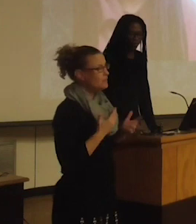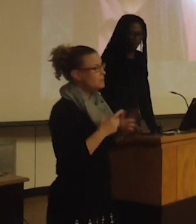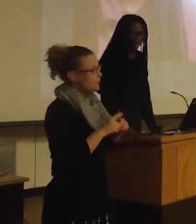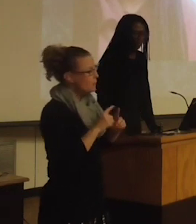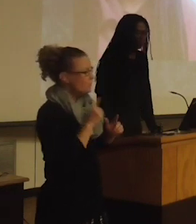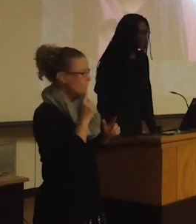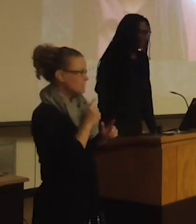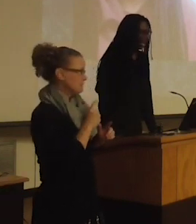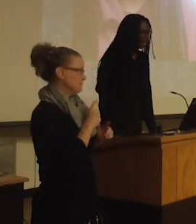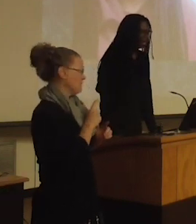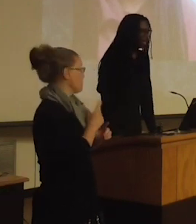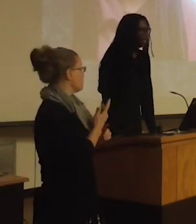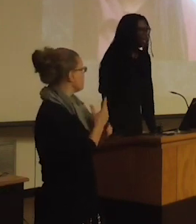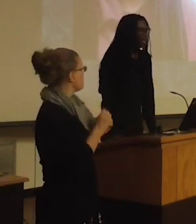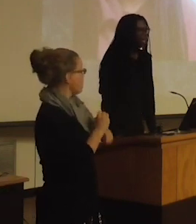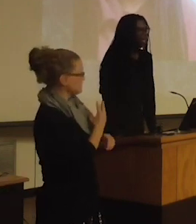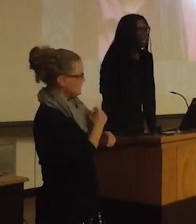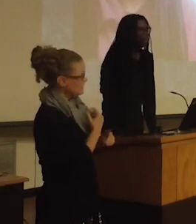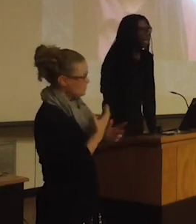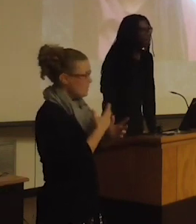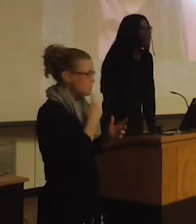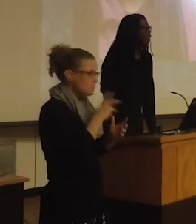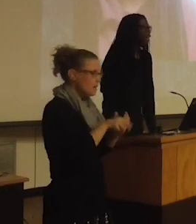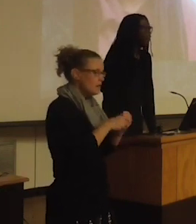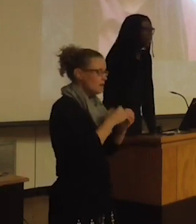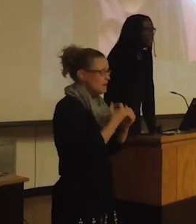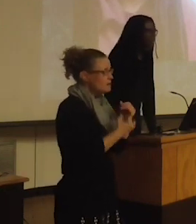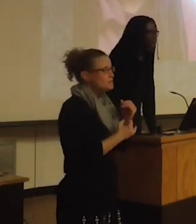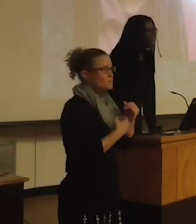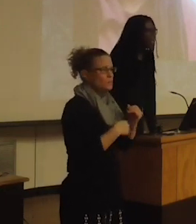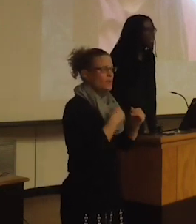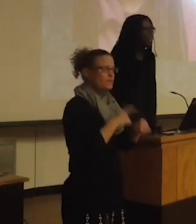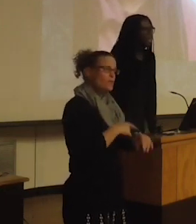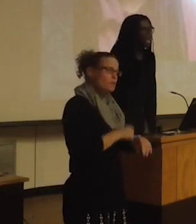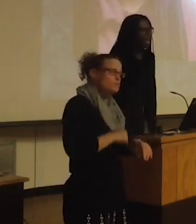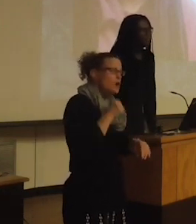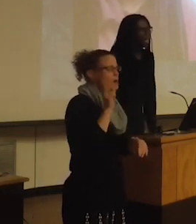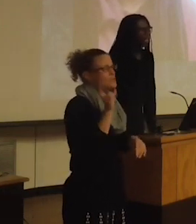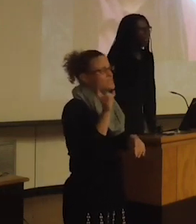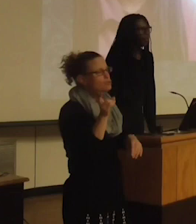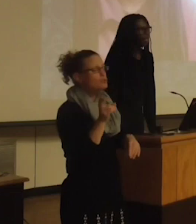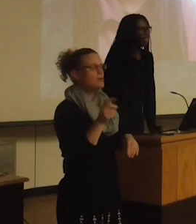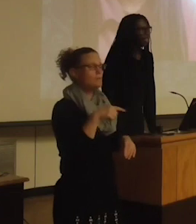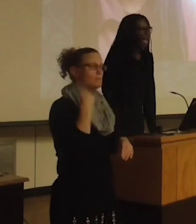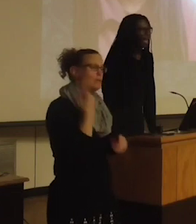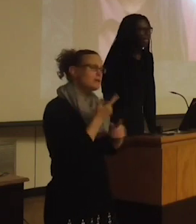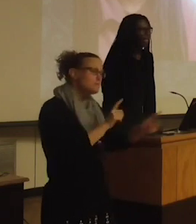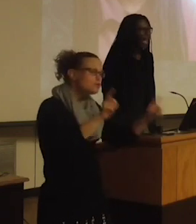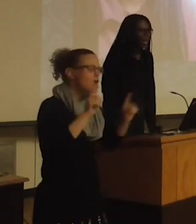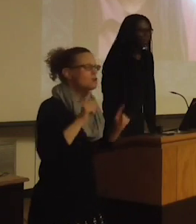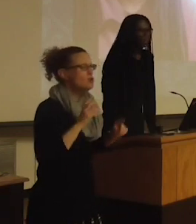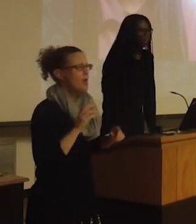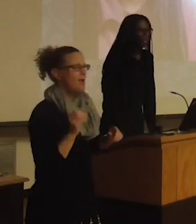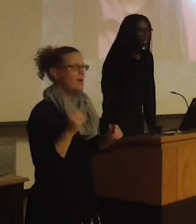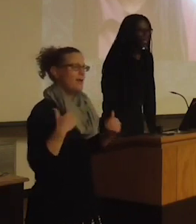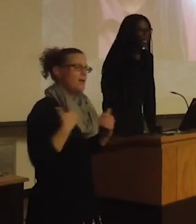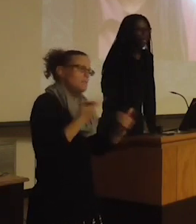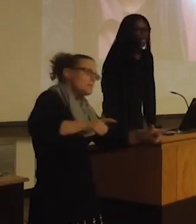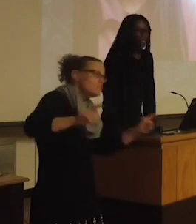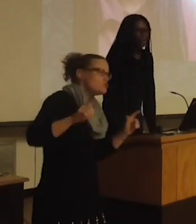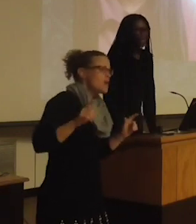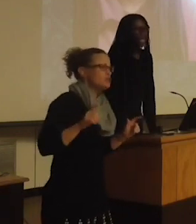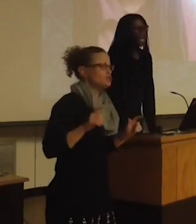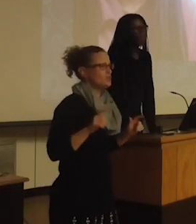close out, and we've only got three more slides, that like, yeah, we have a long and very proud history of black liberation and animal